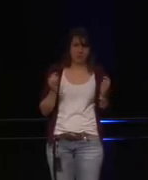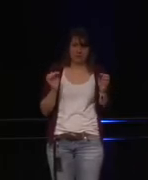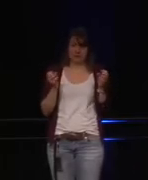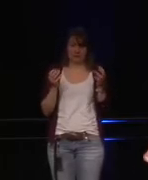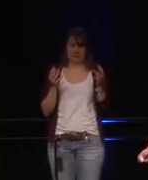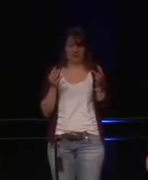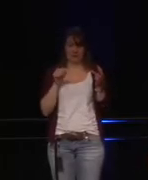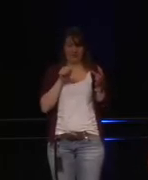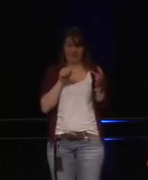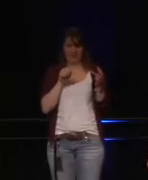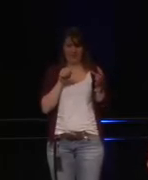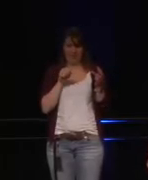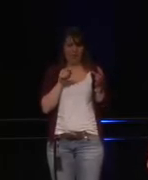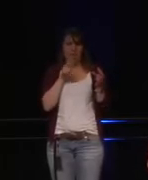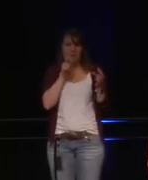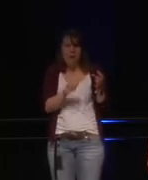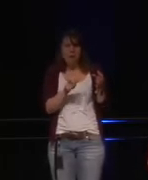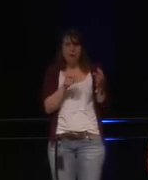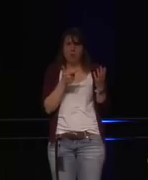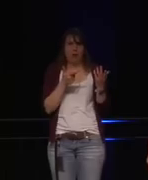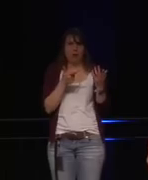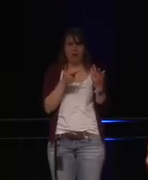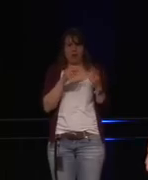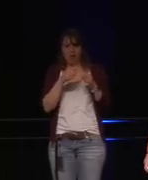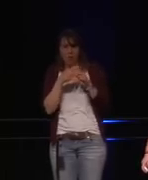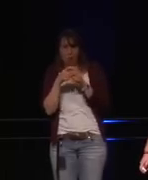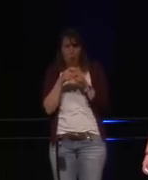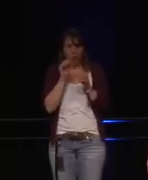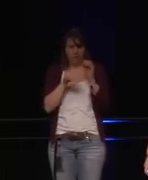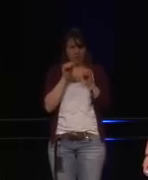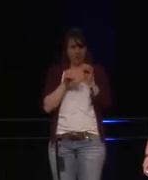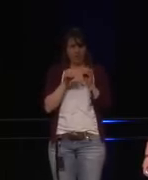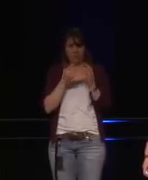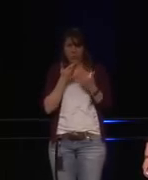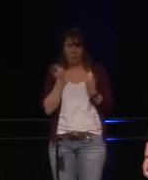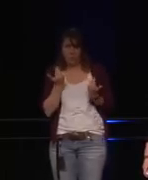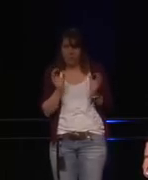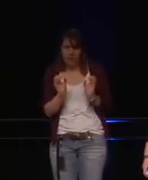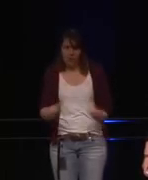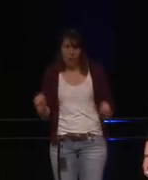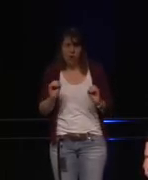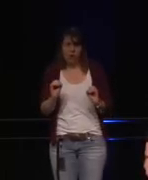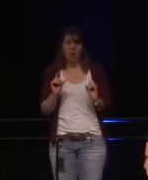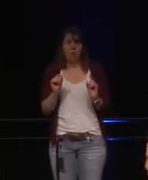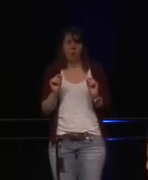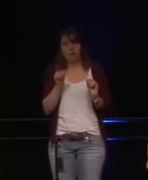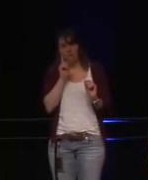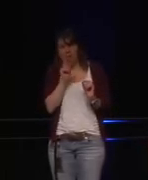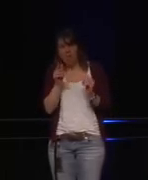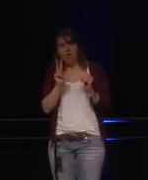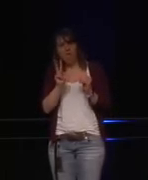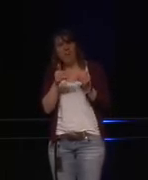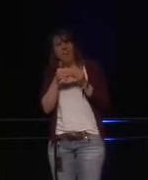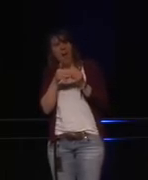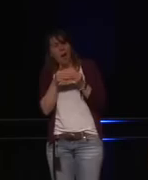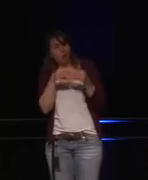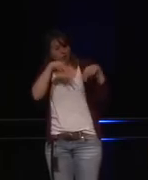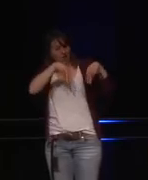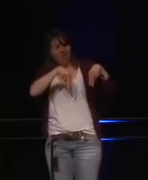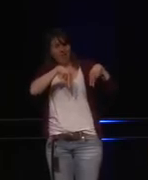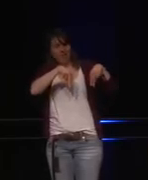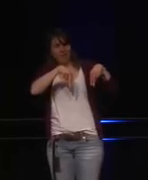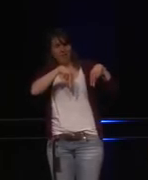they were using Bluetooth connections. And